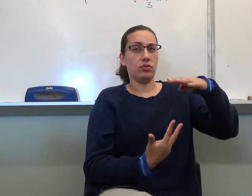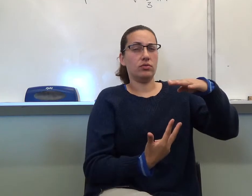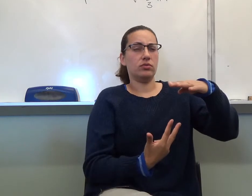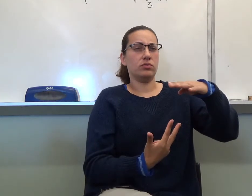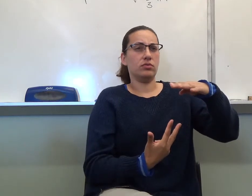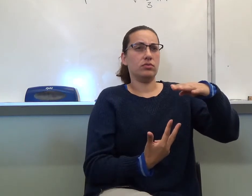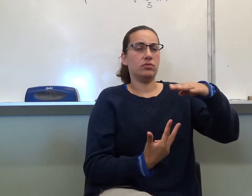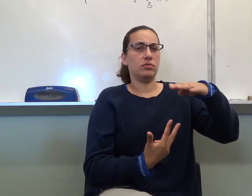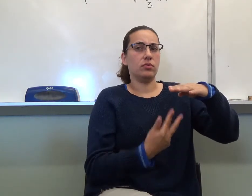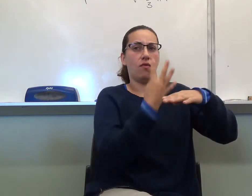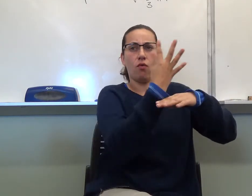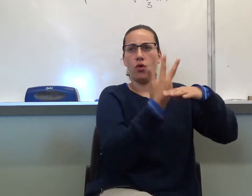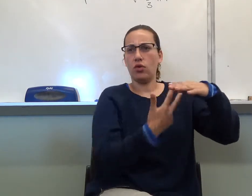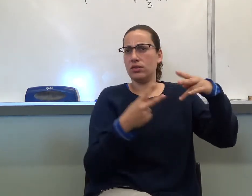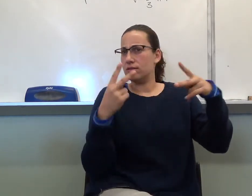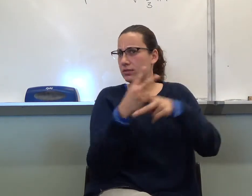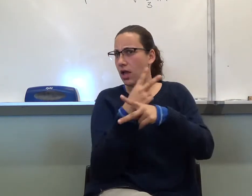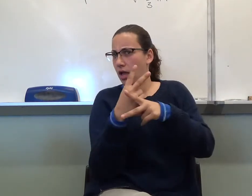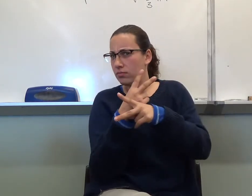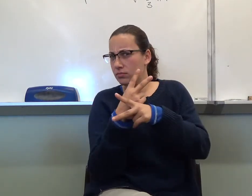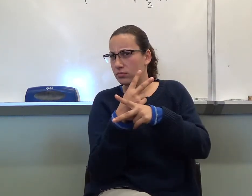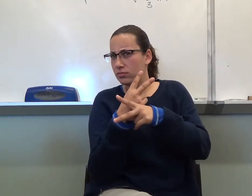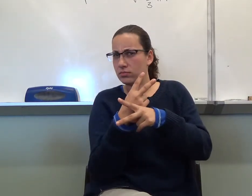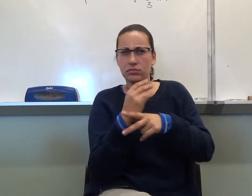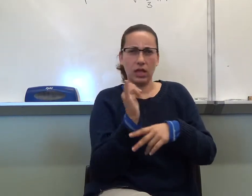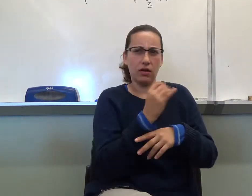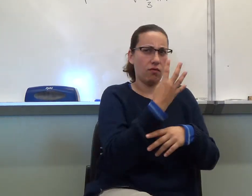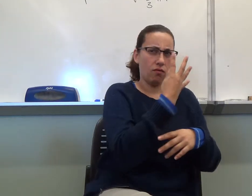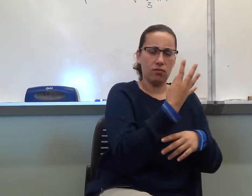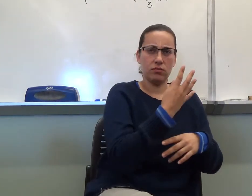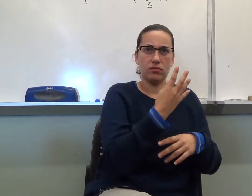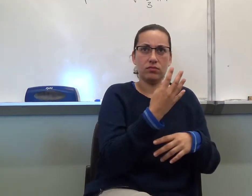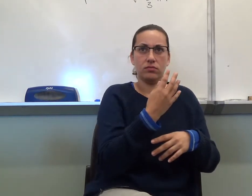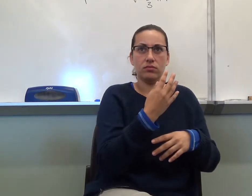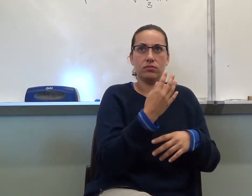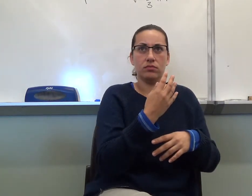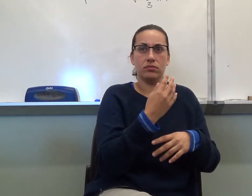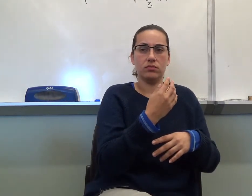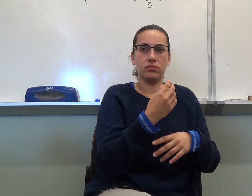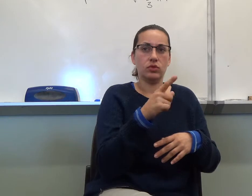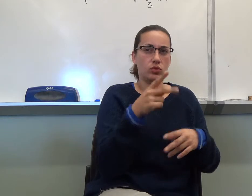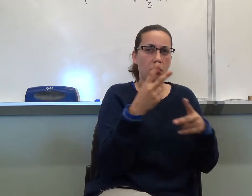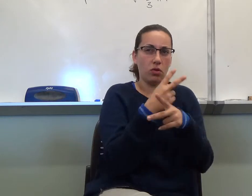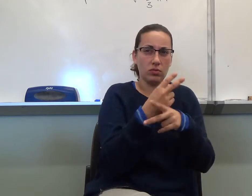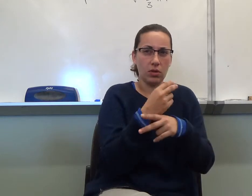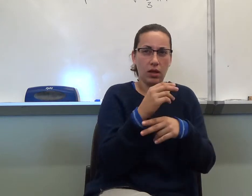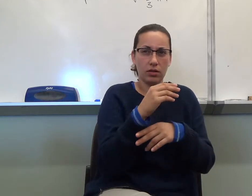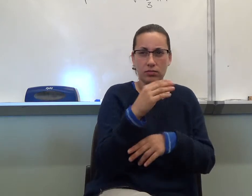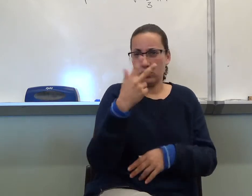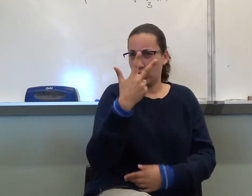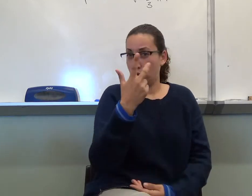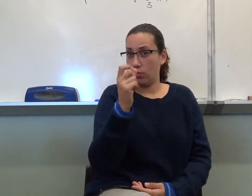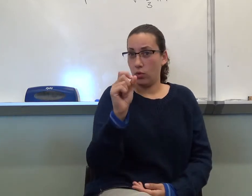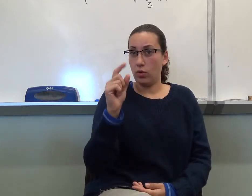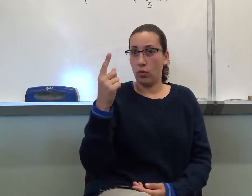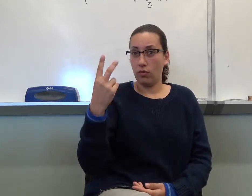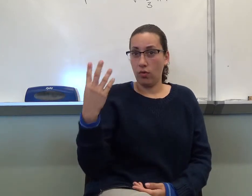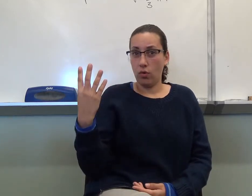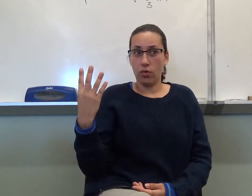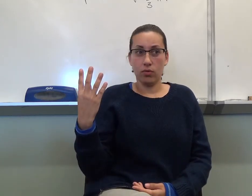just timesing it 4 by 3. Yeah, I'm just doing it that way. You don't have to. Well, what about the other third? I